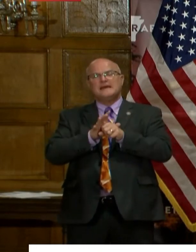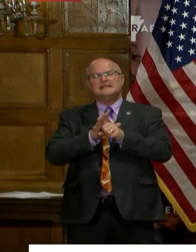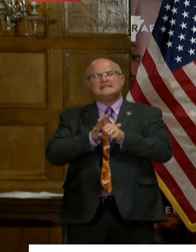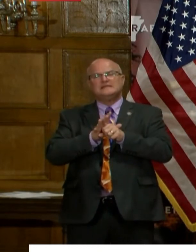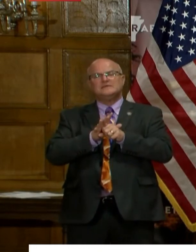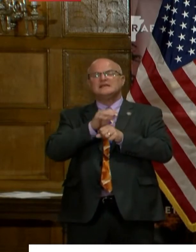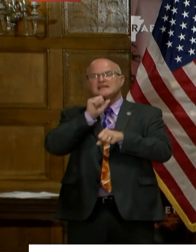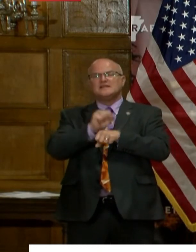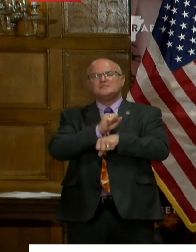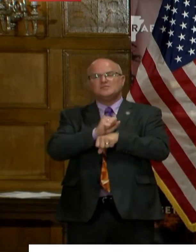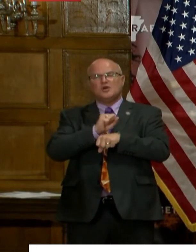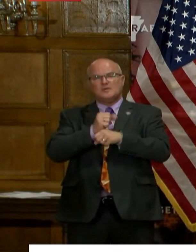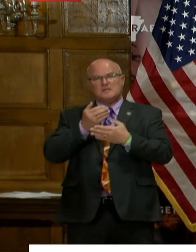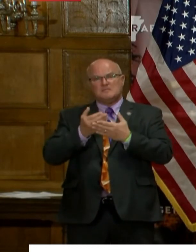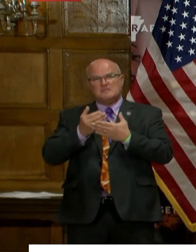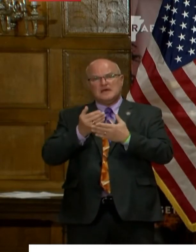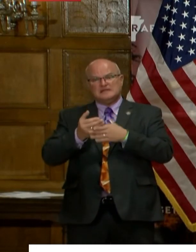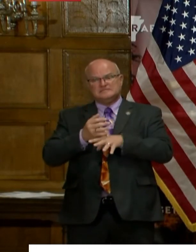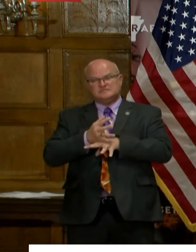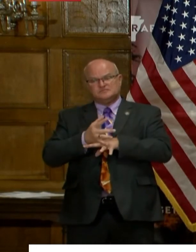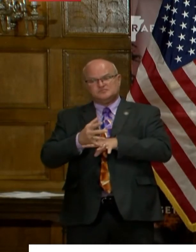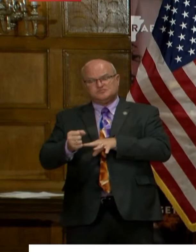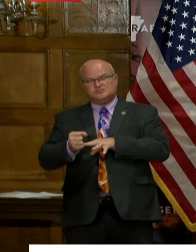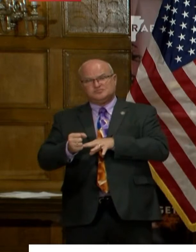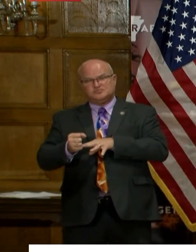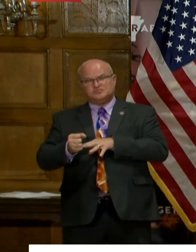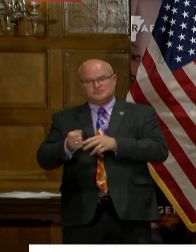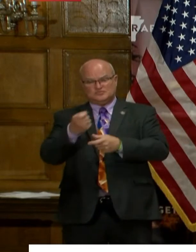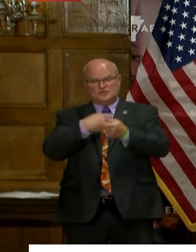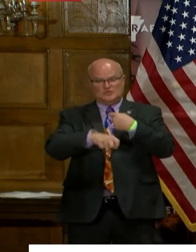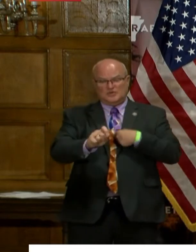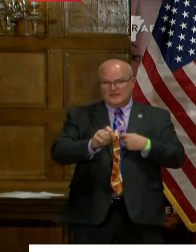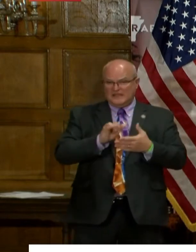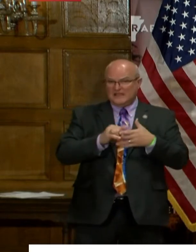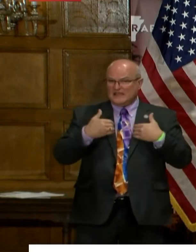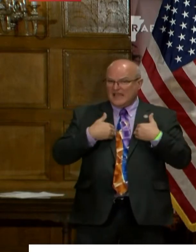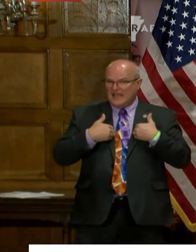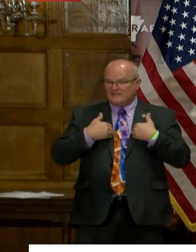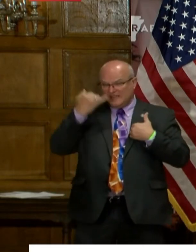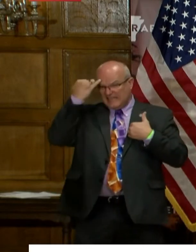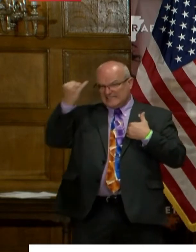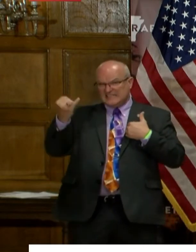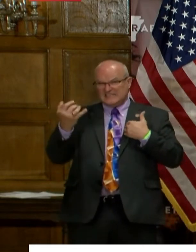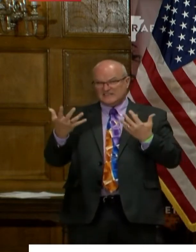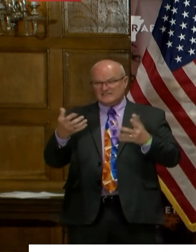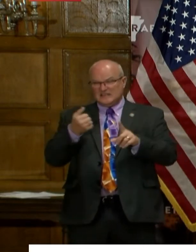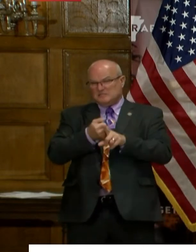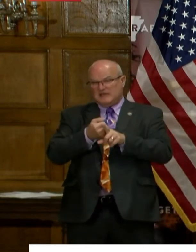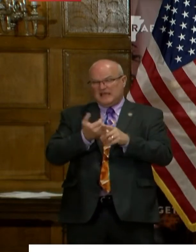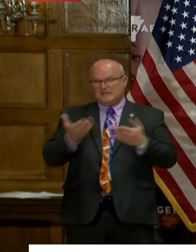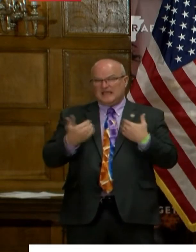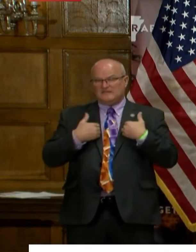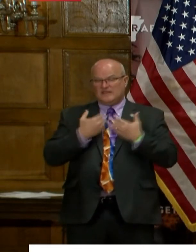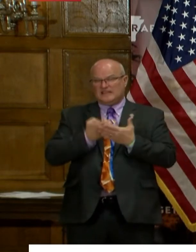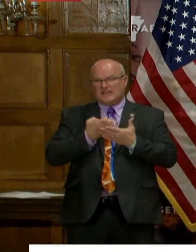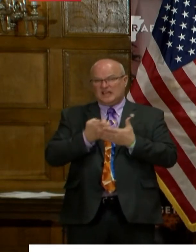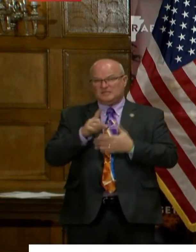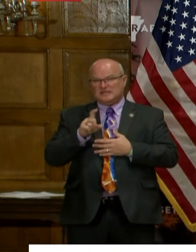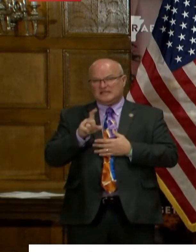unemployment monies that are about to run out. There's no replenishment. Do you have yet an idea of the impact that might have on the